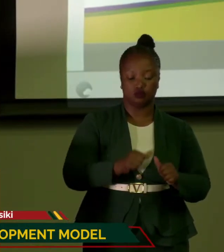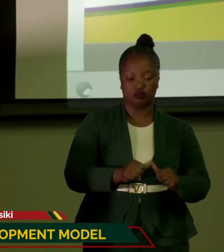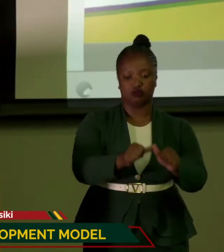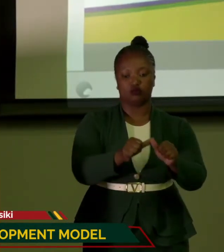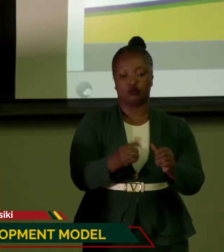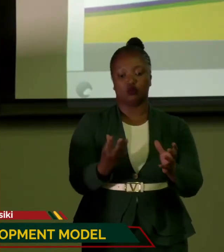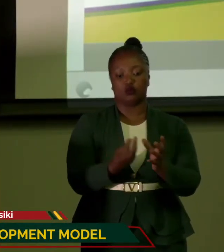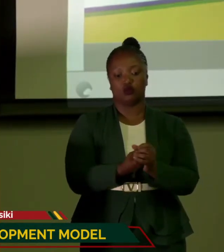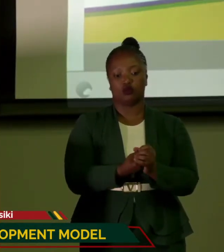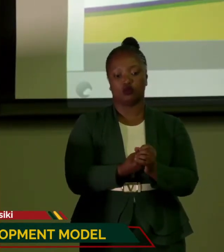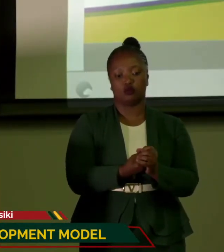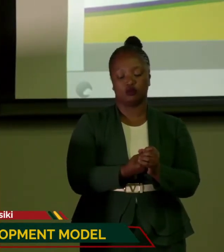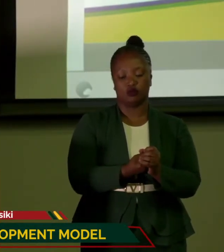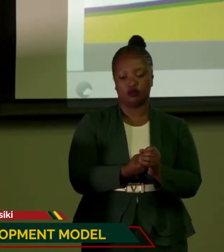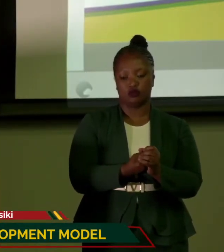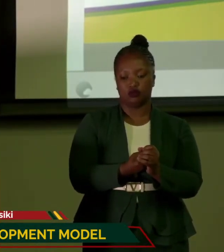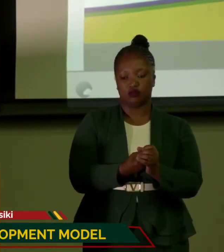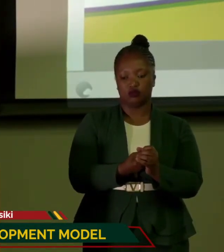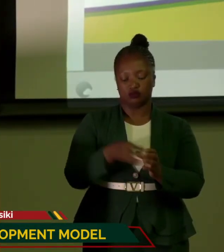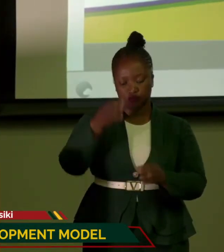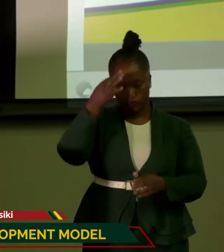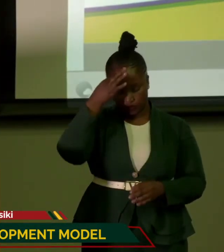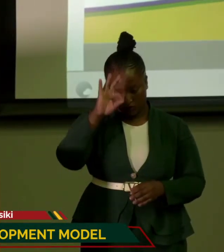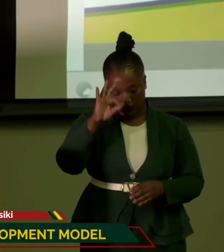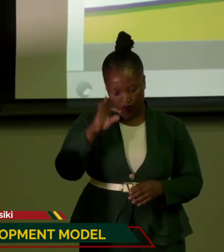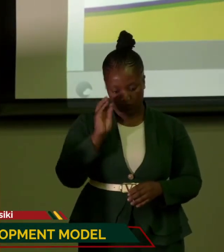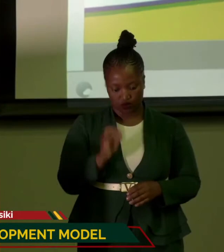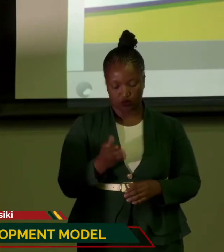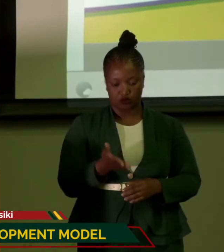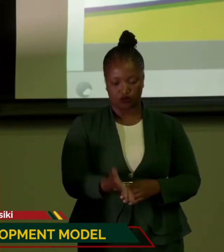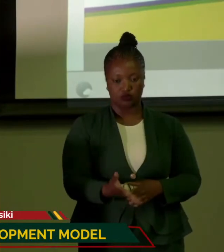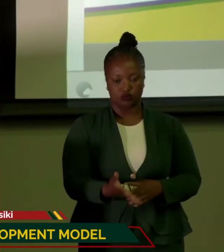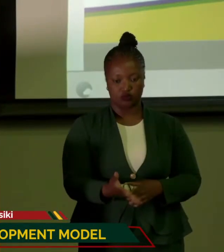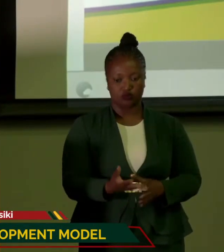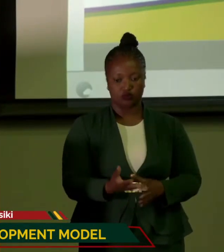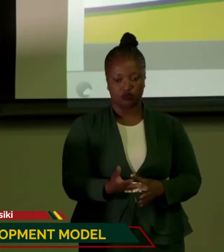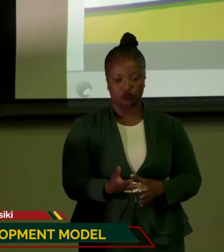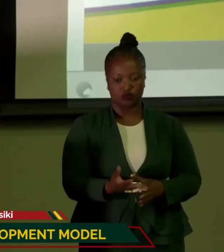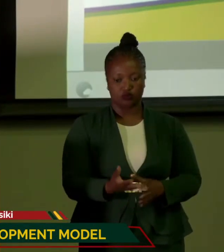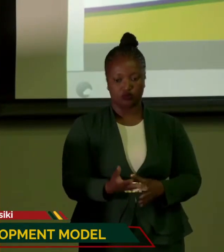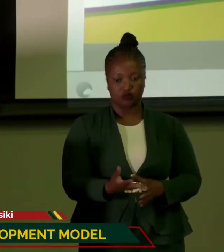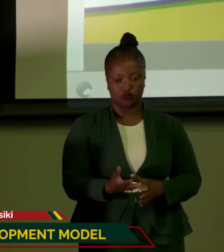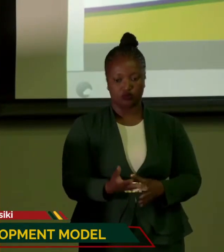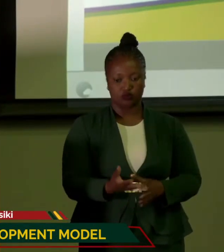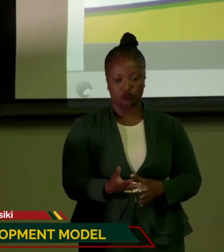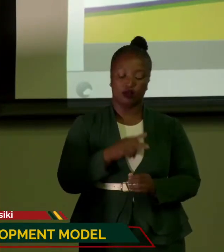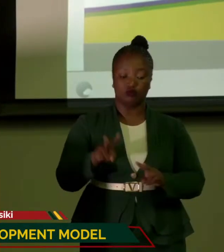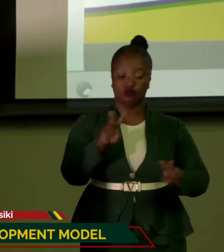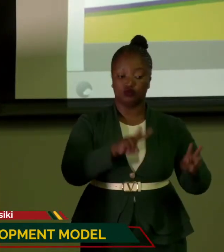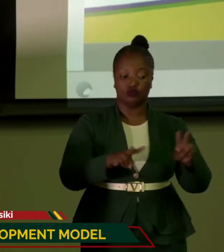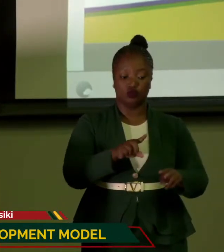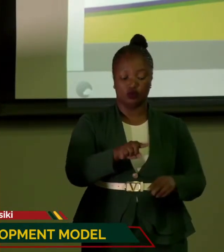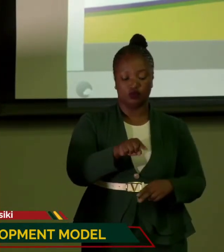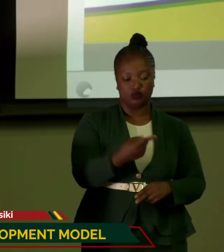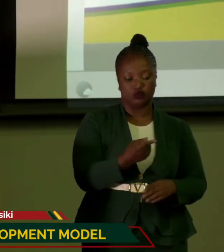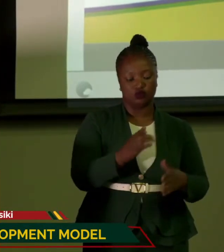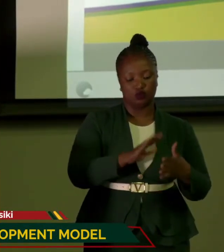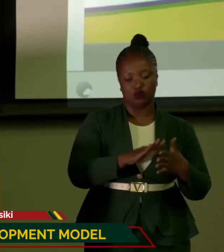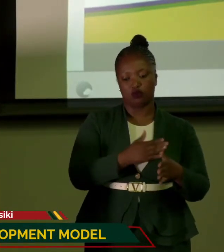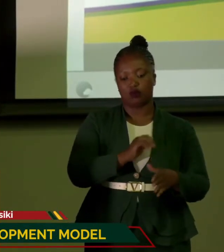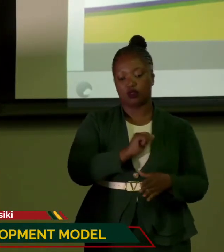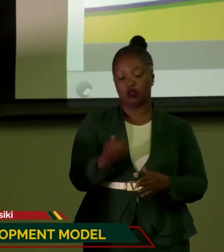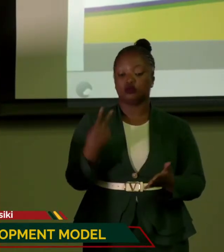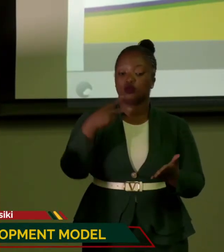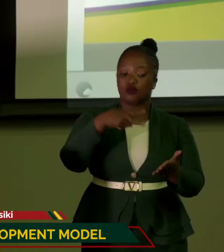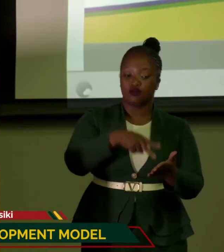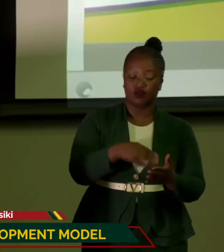government departments present here, acting premier, masijonge la nto ba mayingade